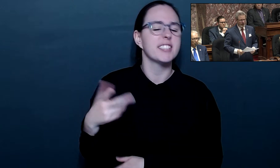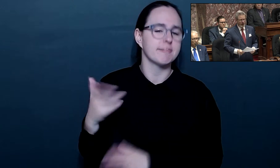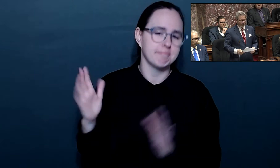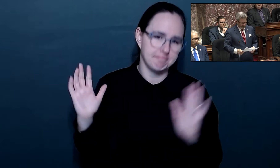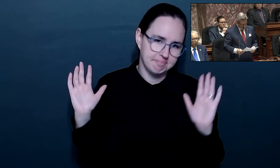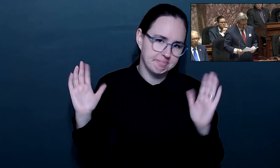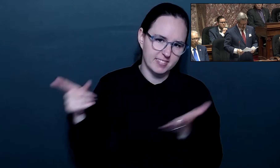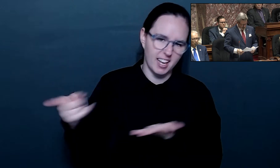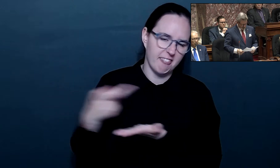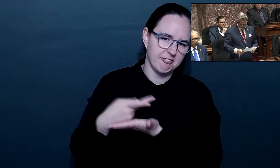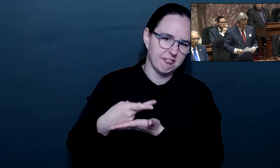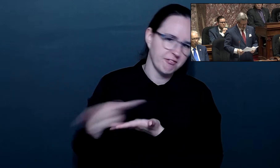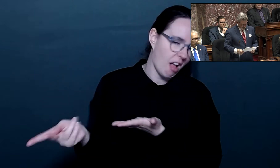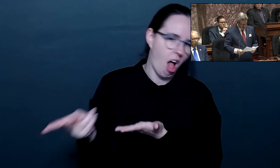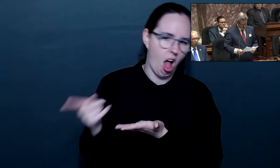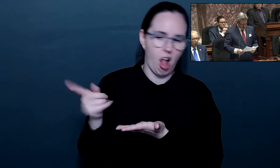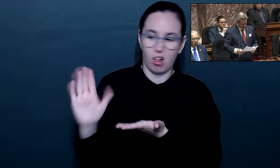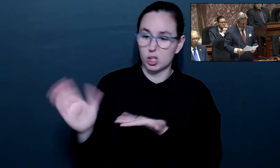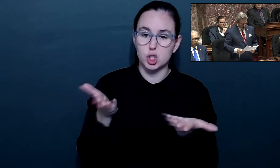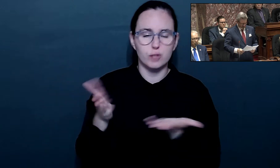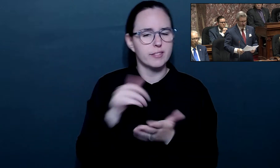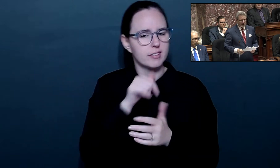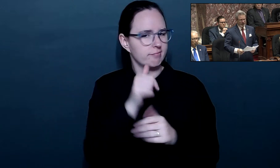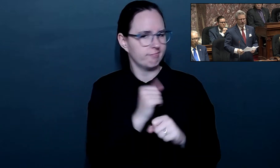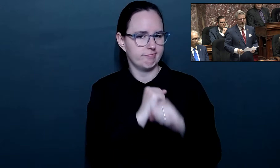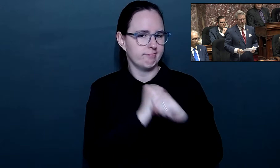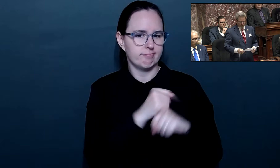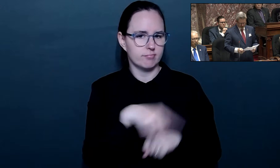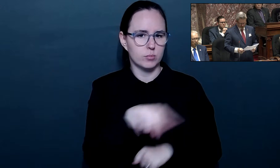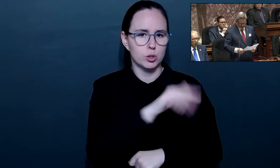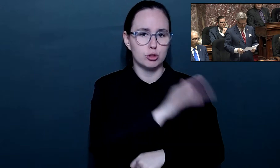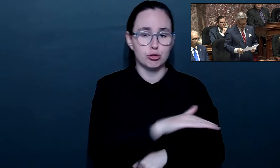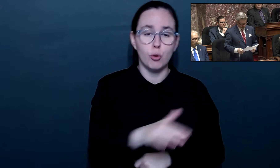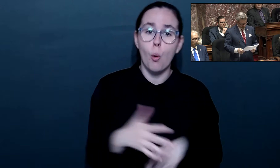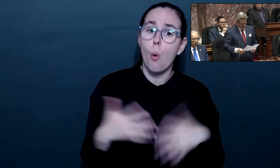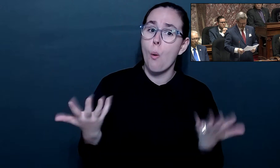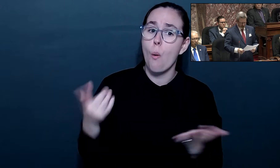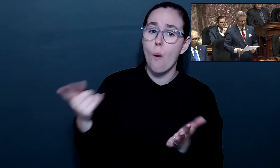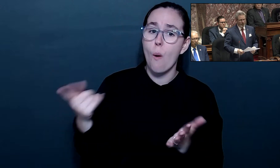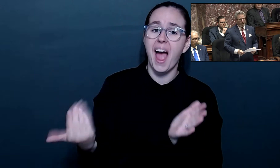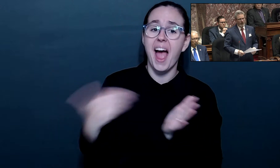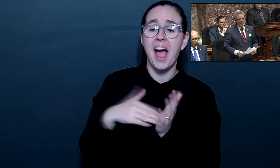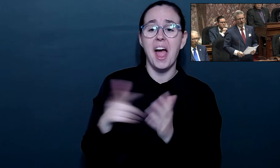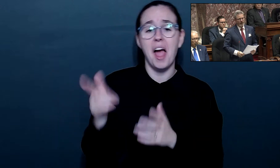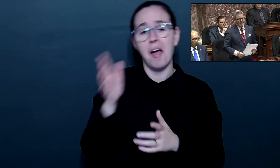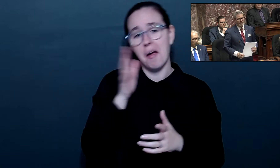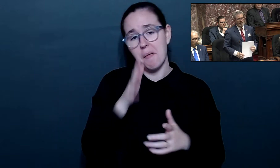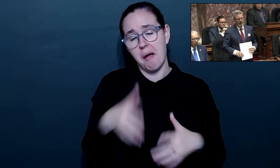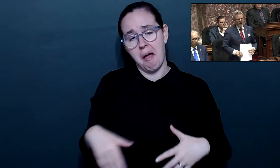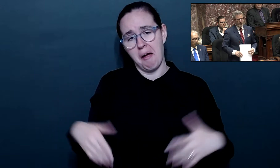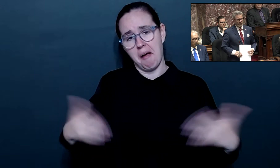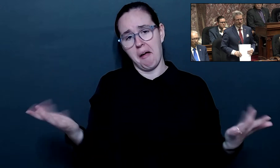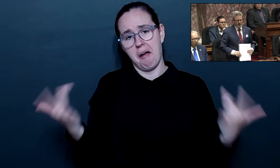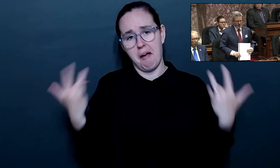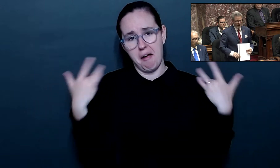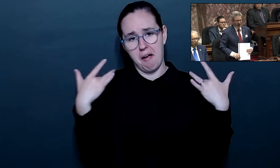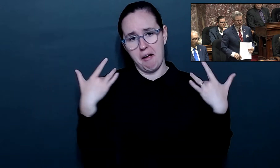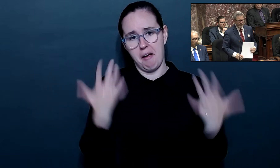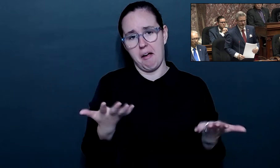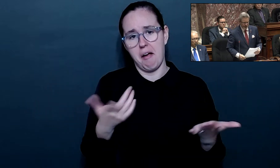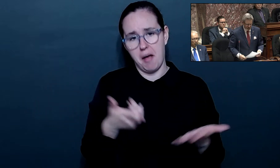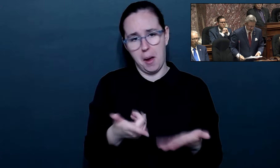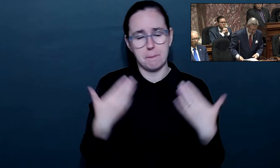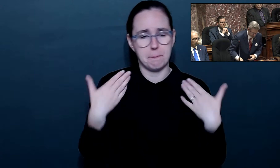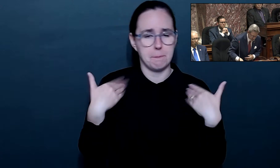will he yet once again shamelessly leave it to one of his ministers to apologize and answer on his